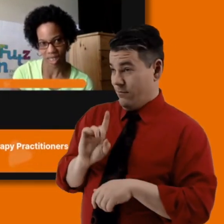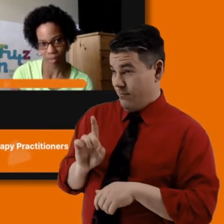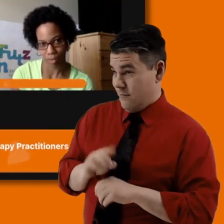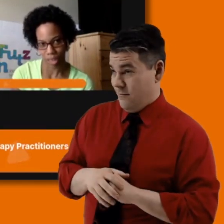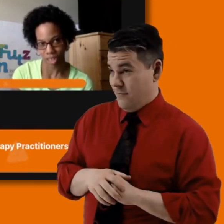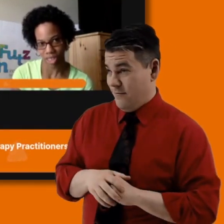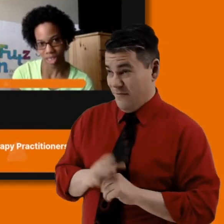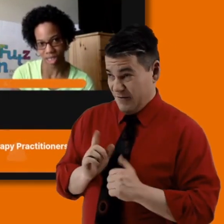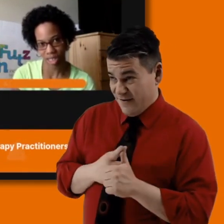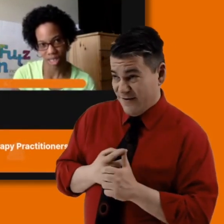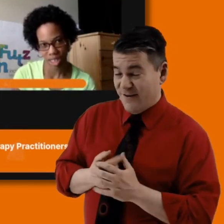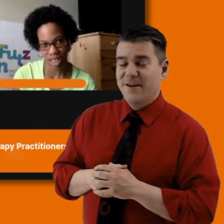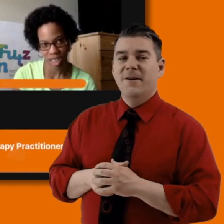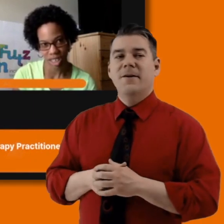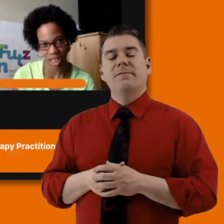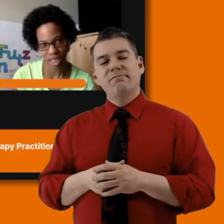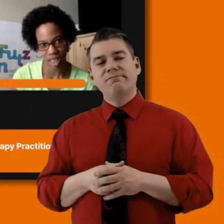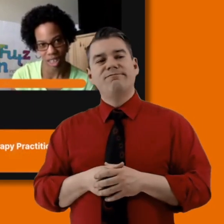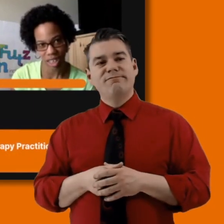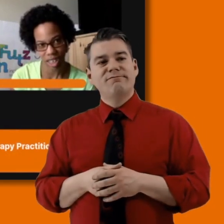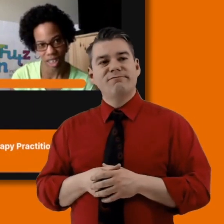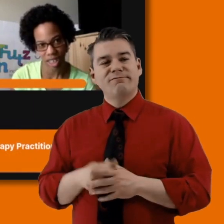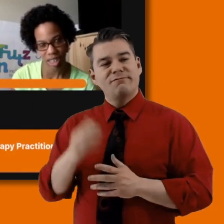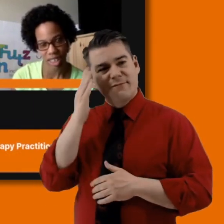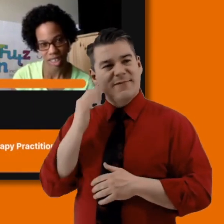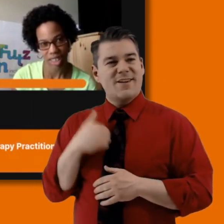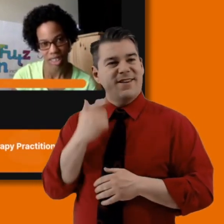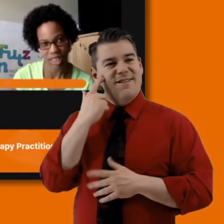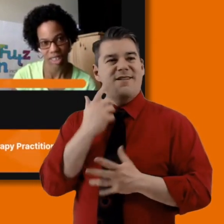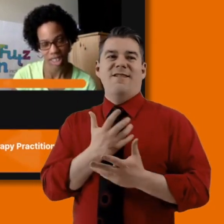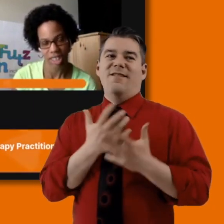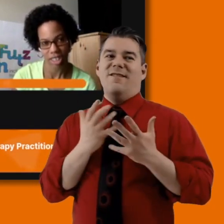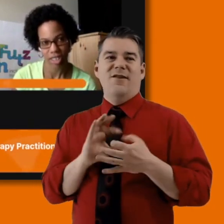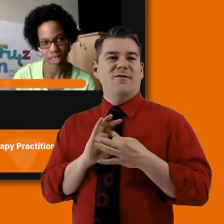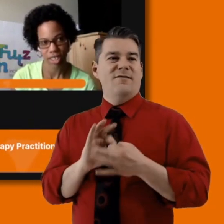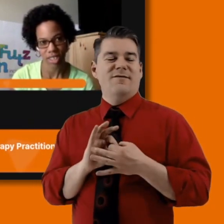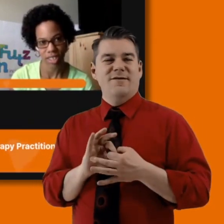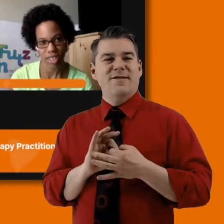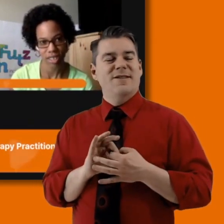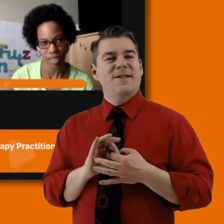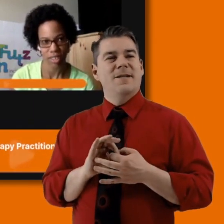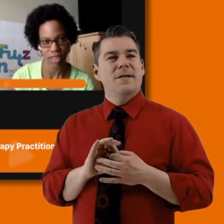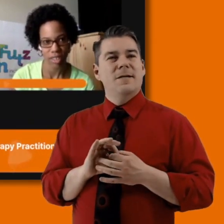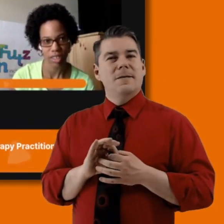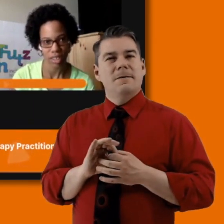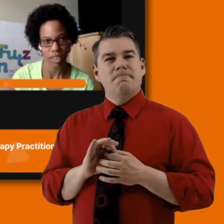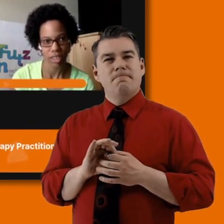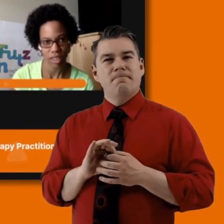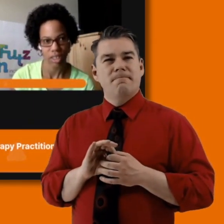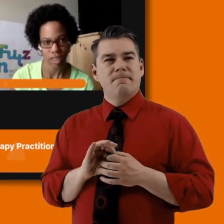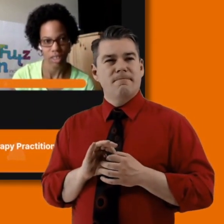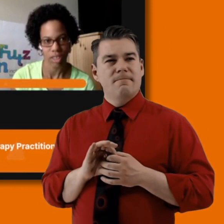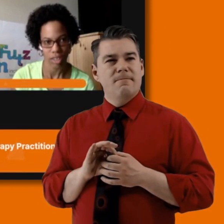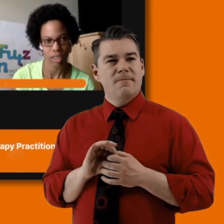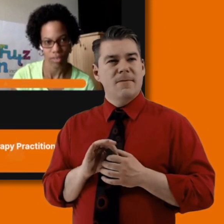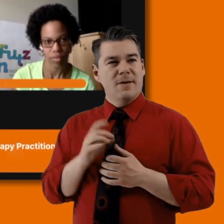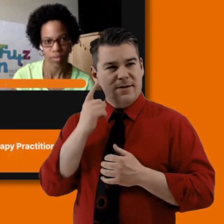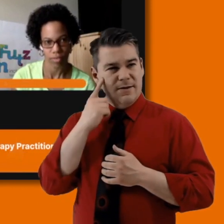David, first. I think a lot of it has to do with the fact that I think